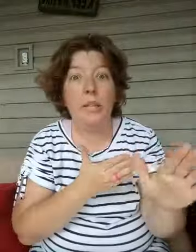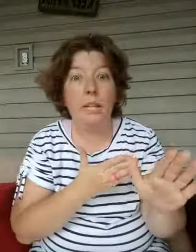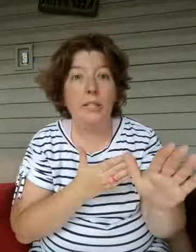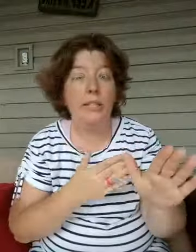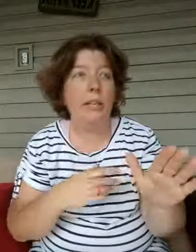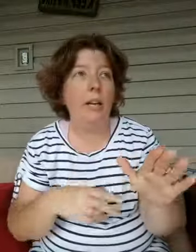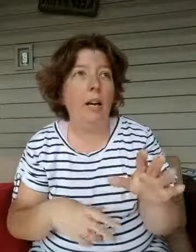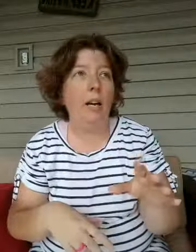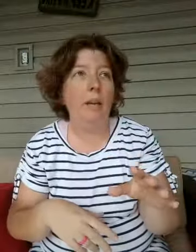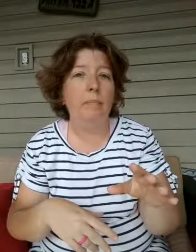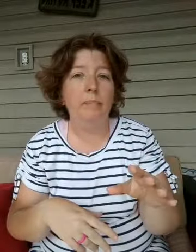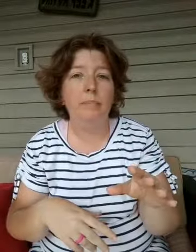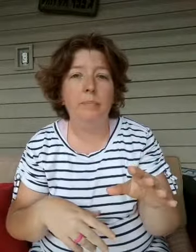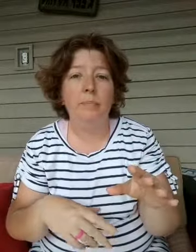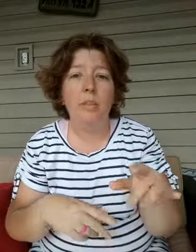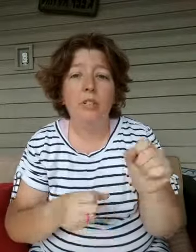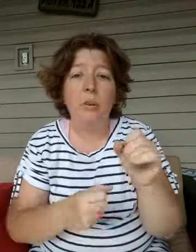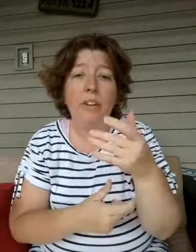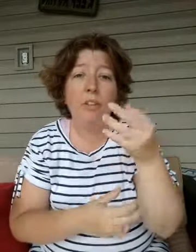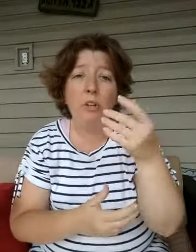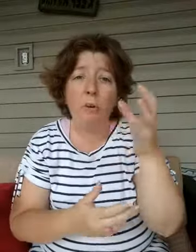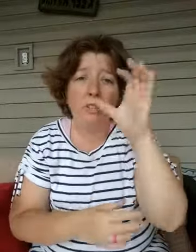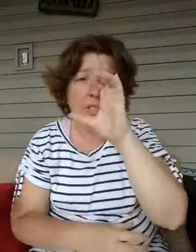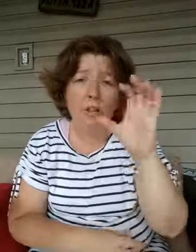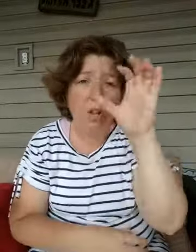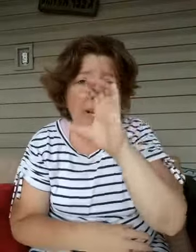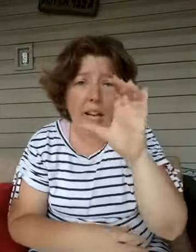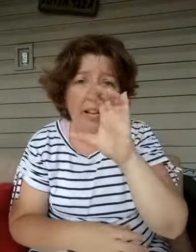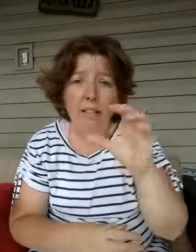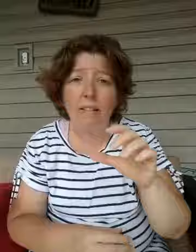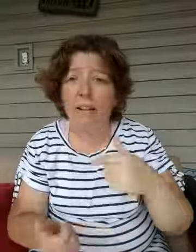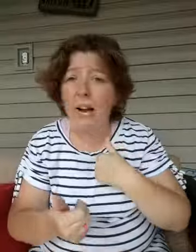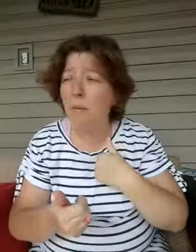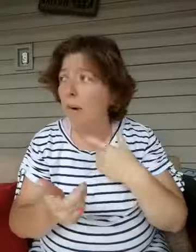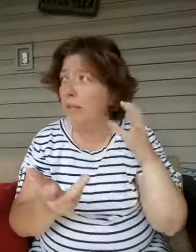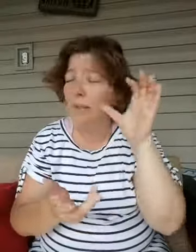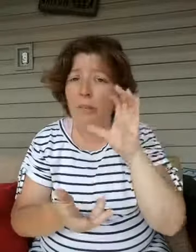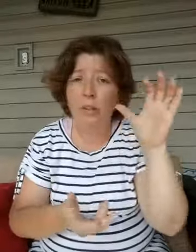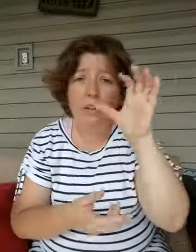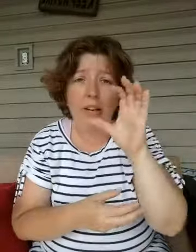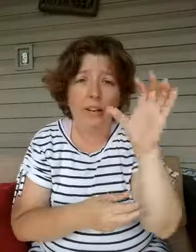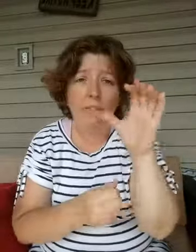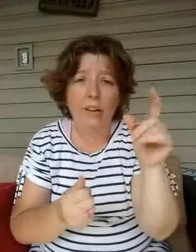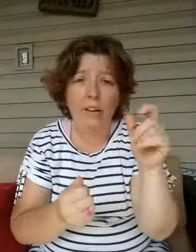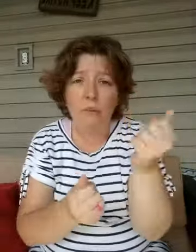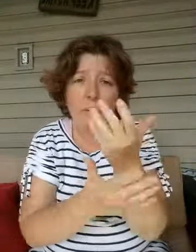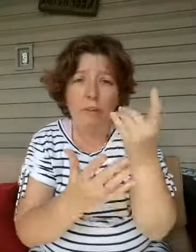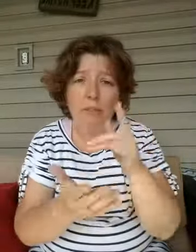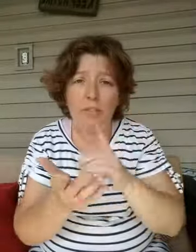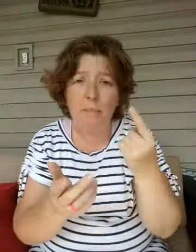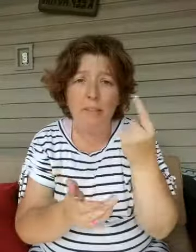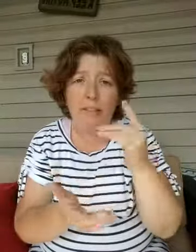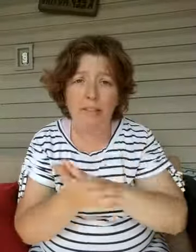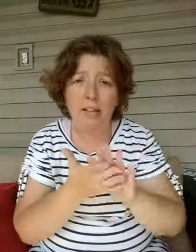nice. So if you are still looking, like I was, have been looking everywhere for something